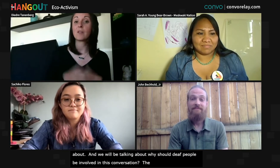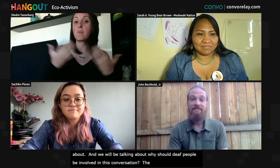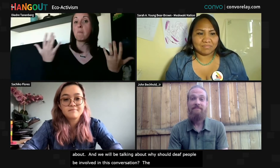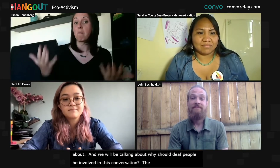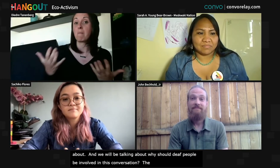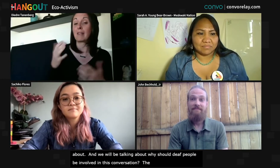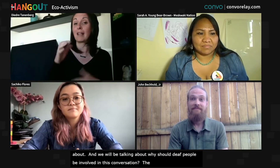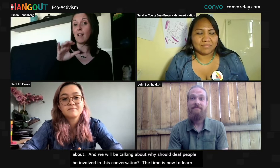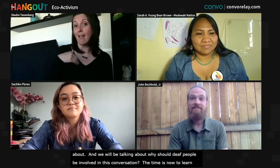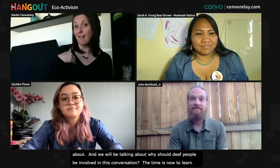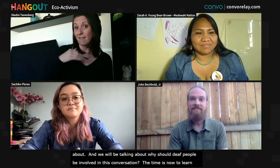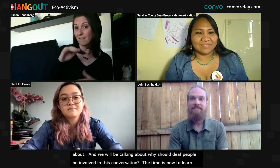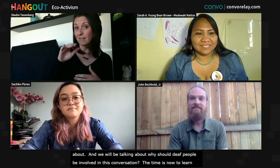all of us.